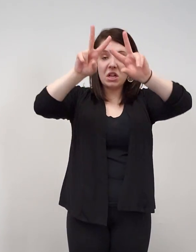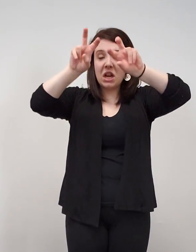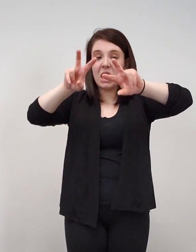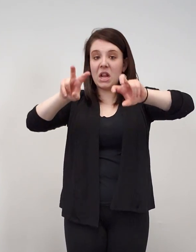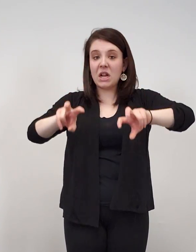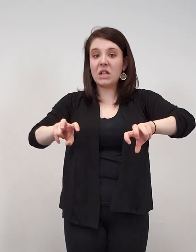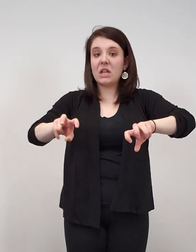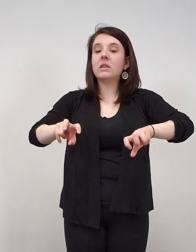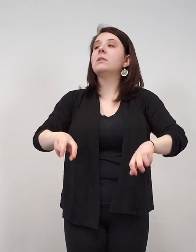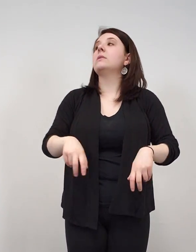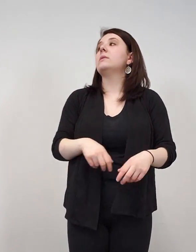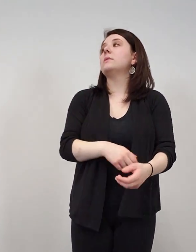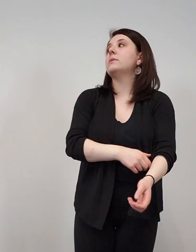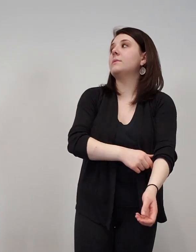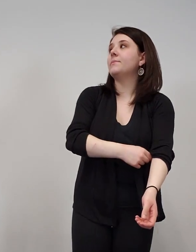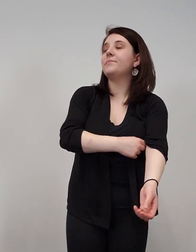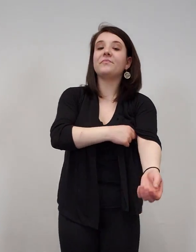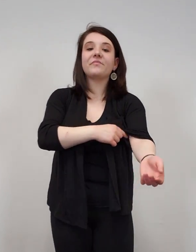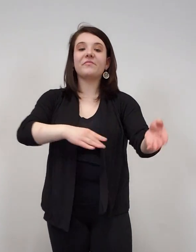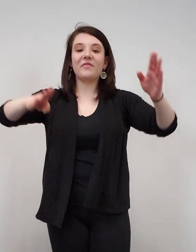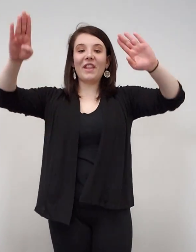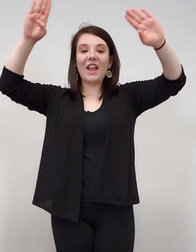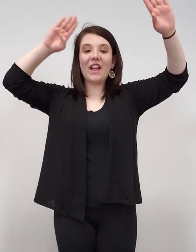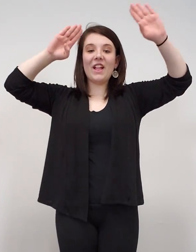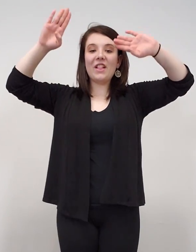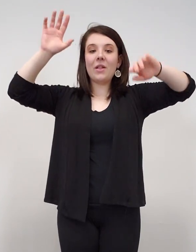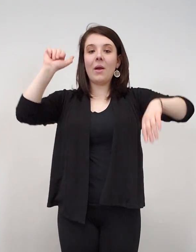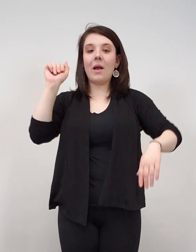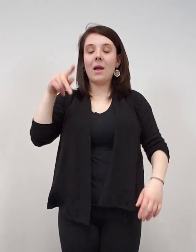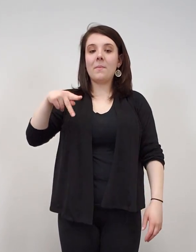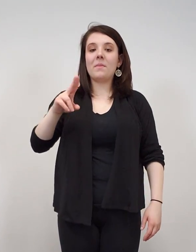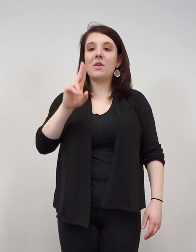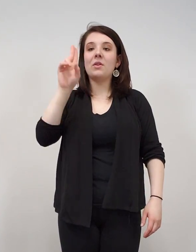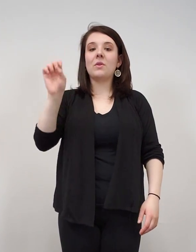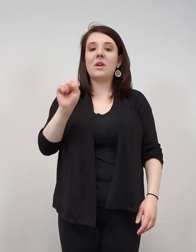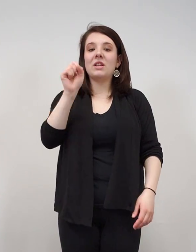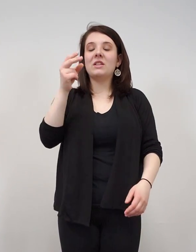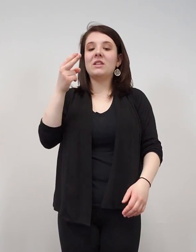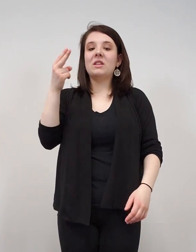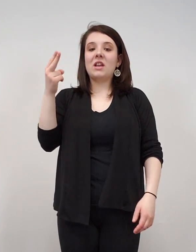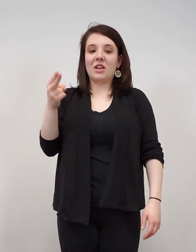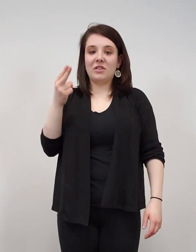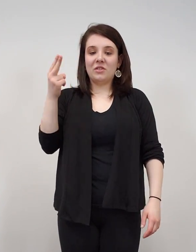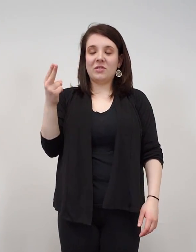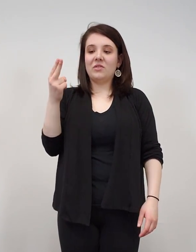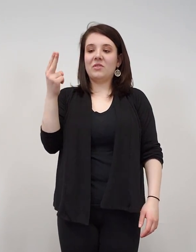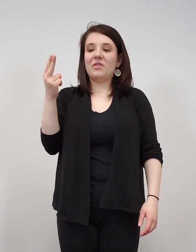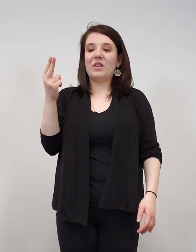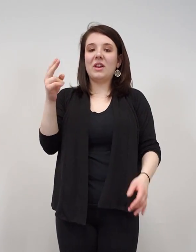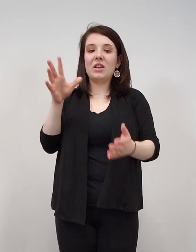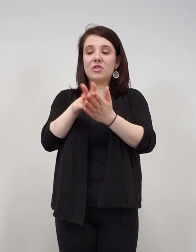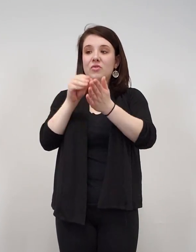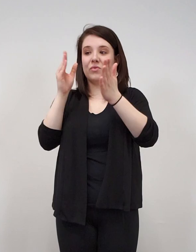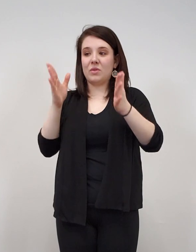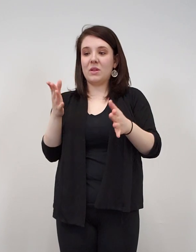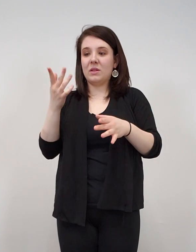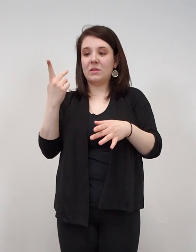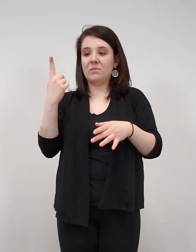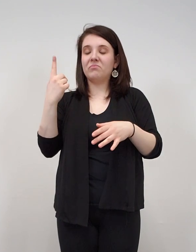AP US History students. This is Mr. Goyette with National University Virtual High School reviewing for you some